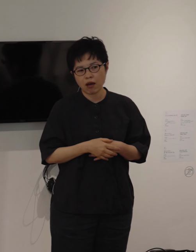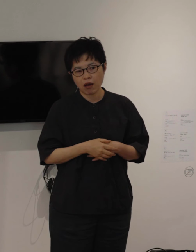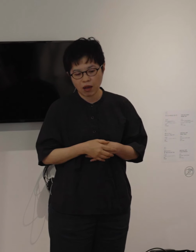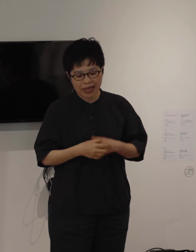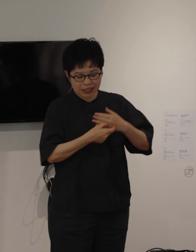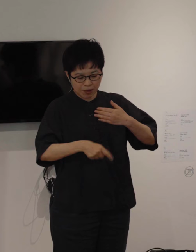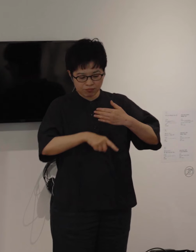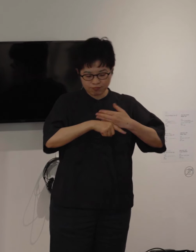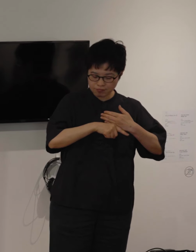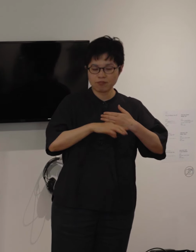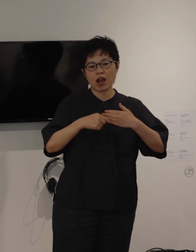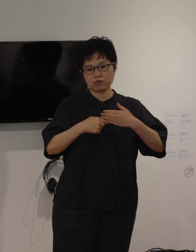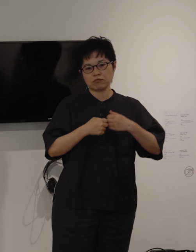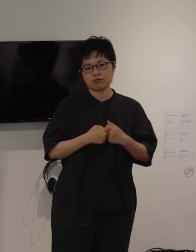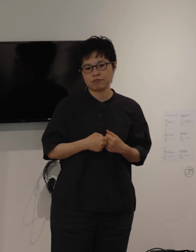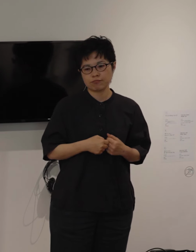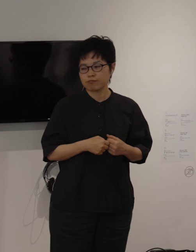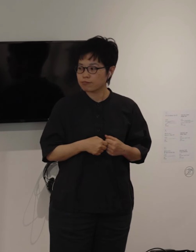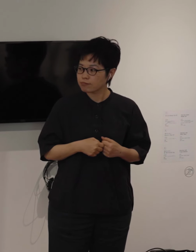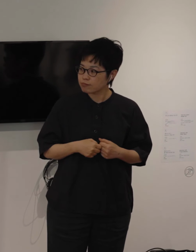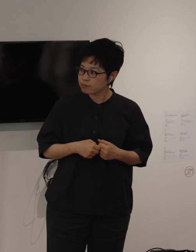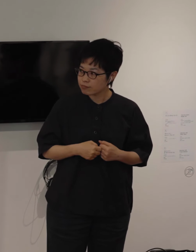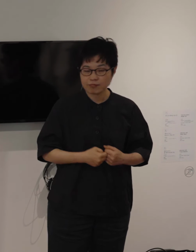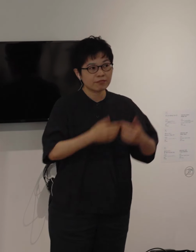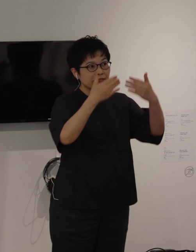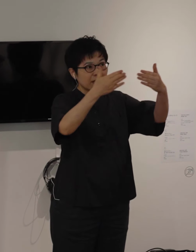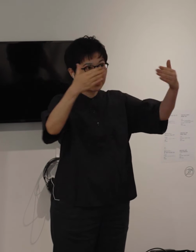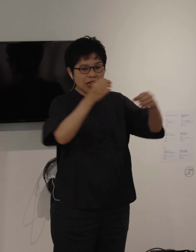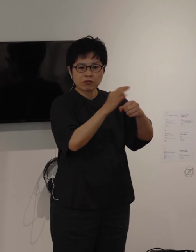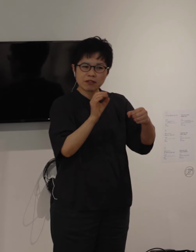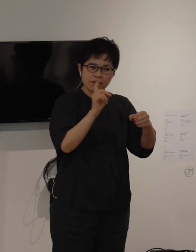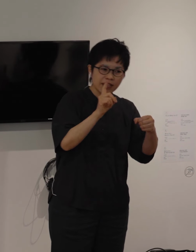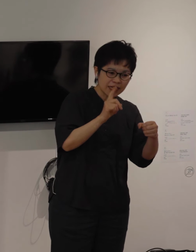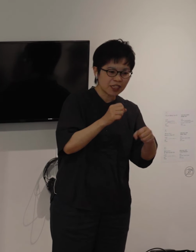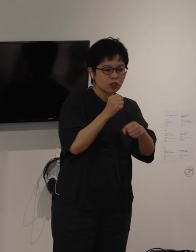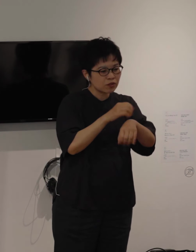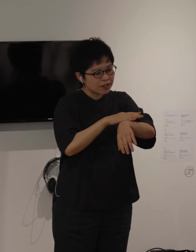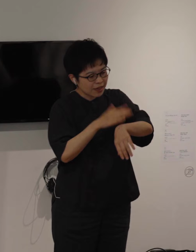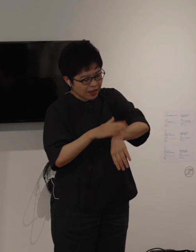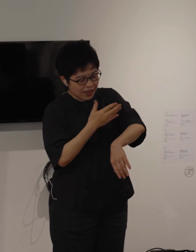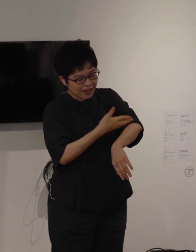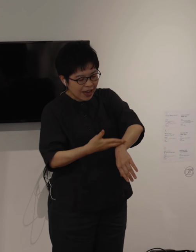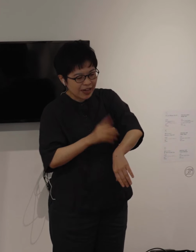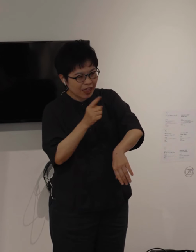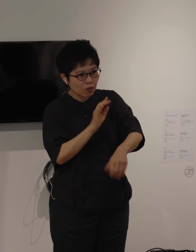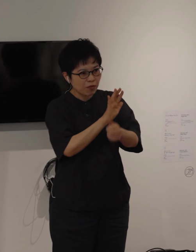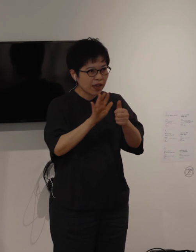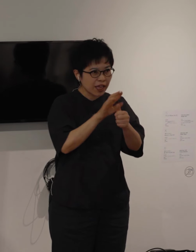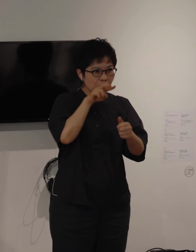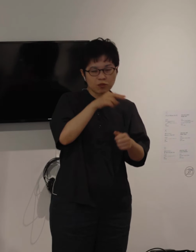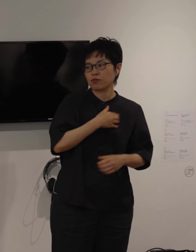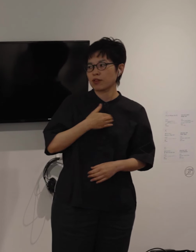who has created some of the work in the exhibition. There's normally a touch table in here where people can feel some